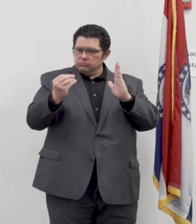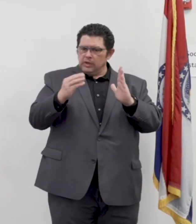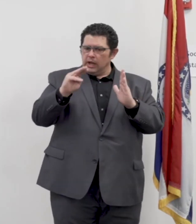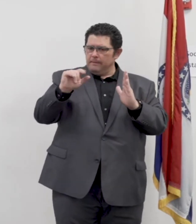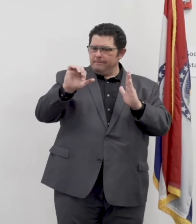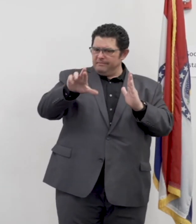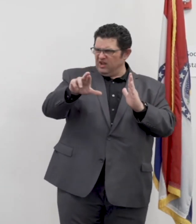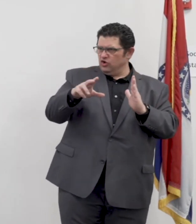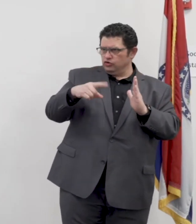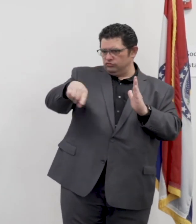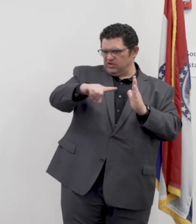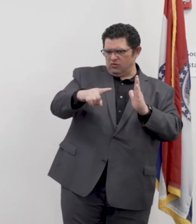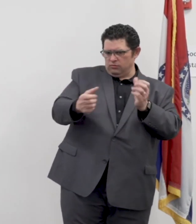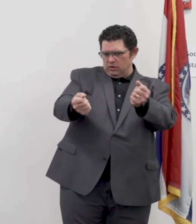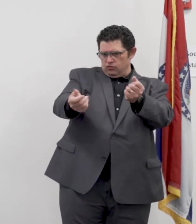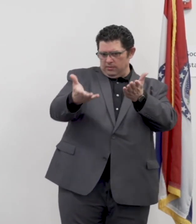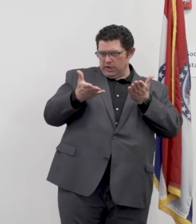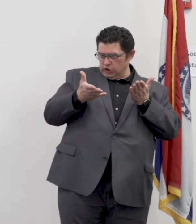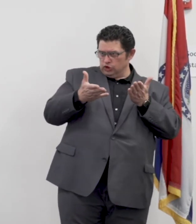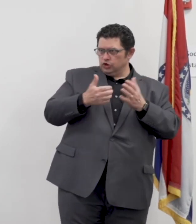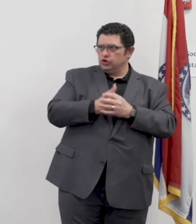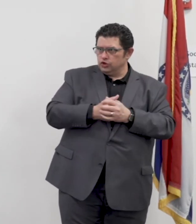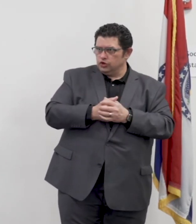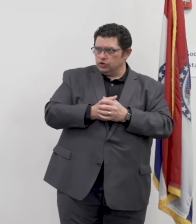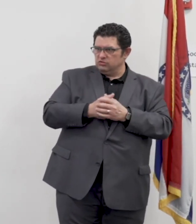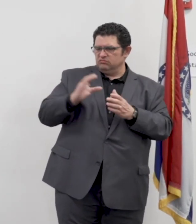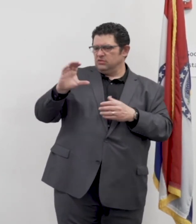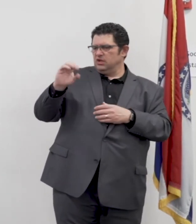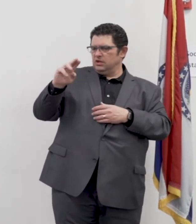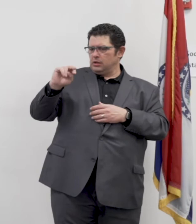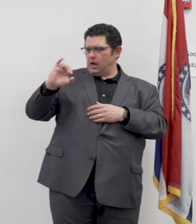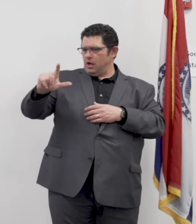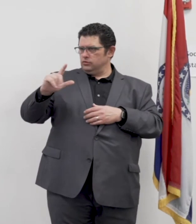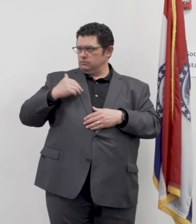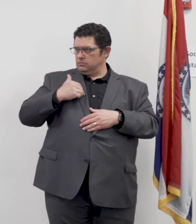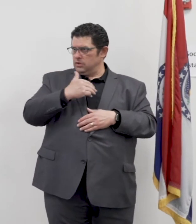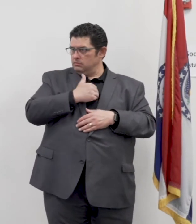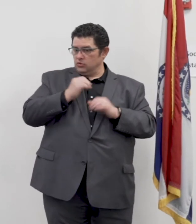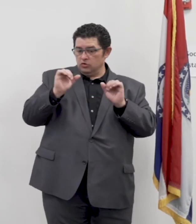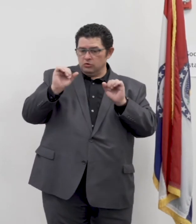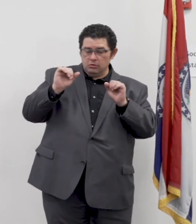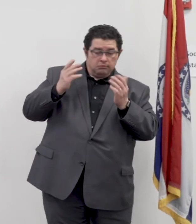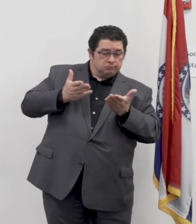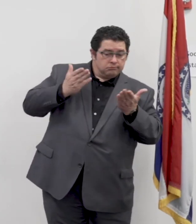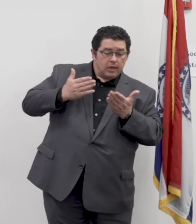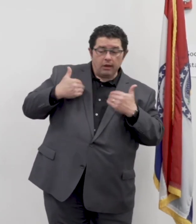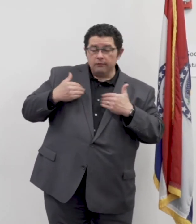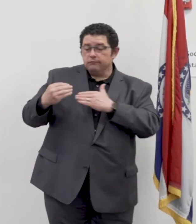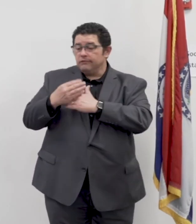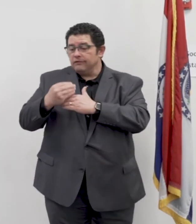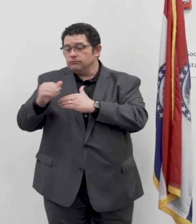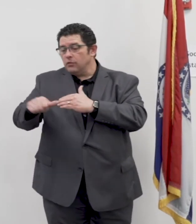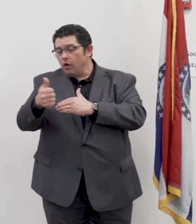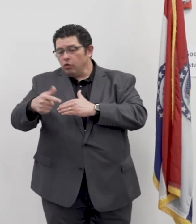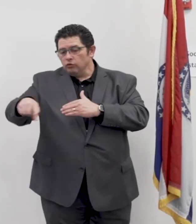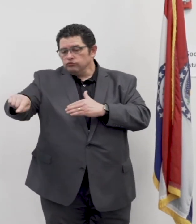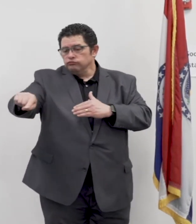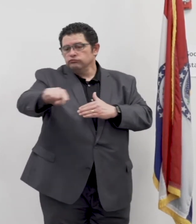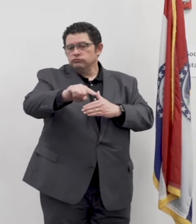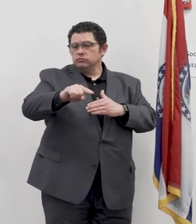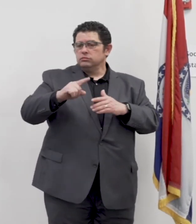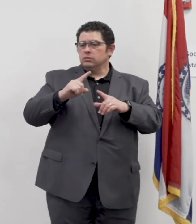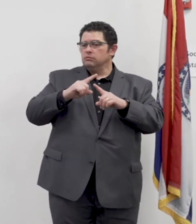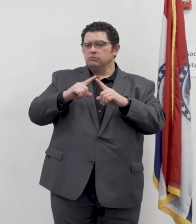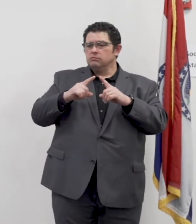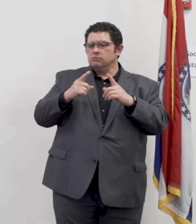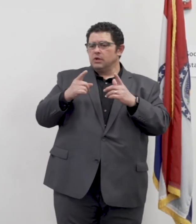will also make a recommendation. The council member may seek advice from other places. But in addition, in the